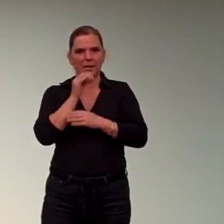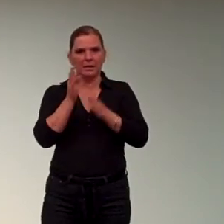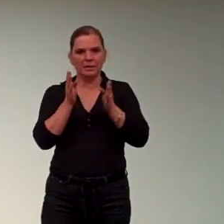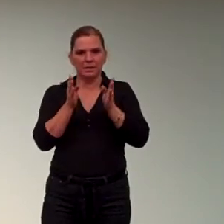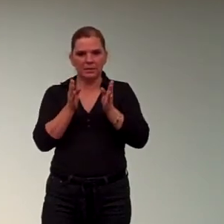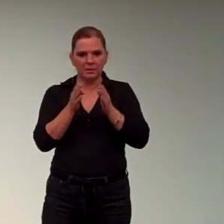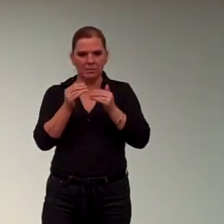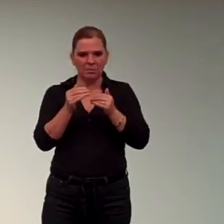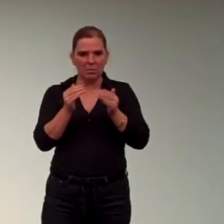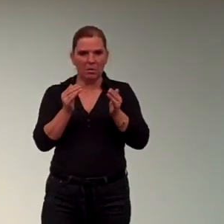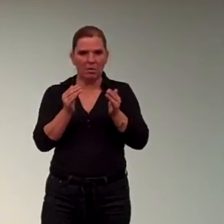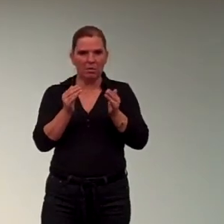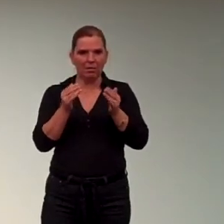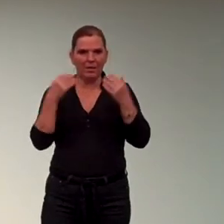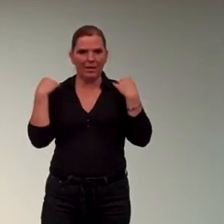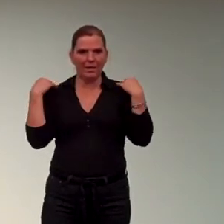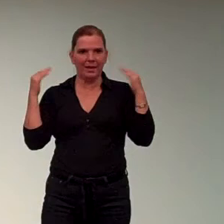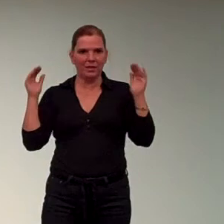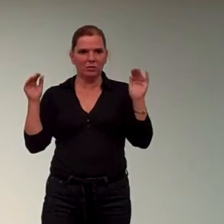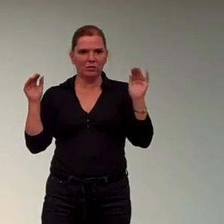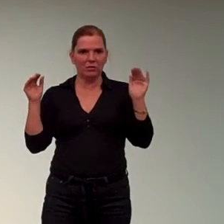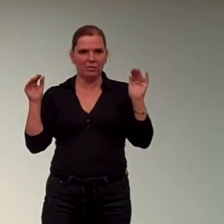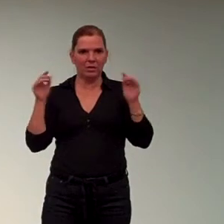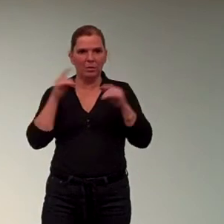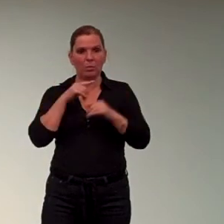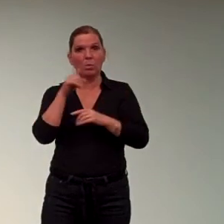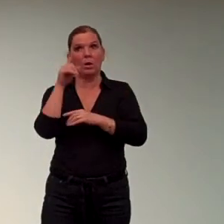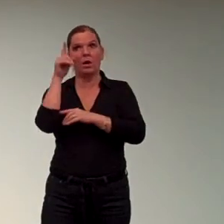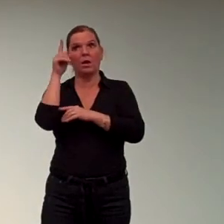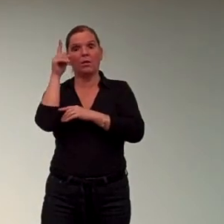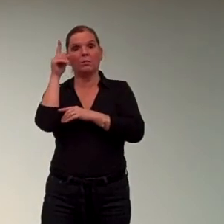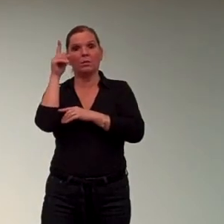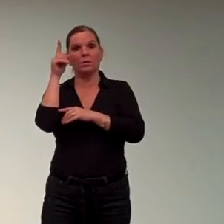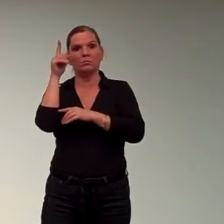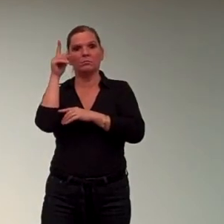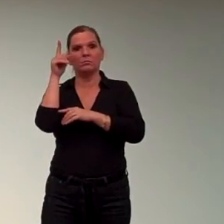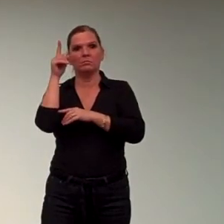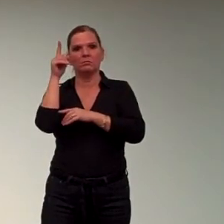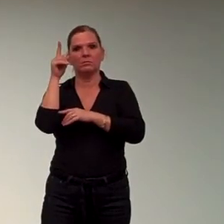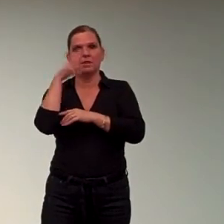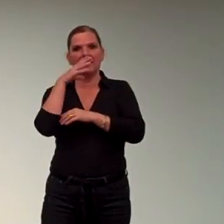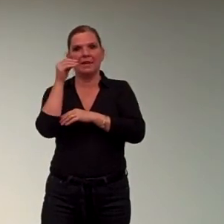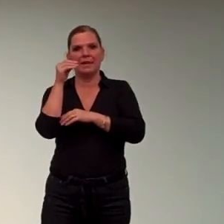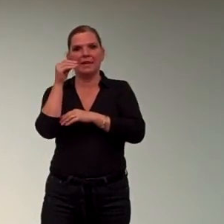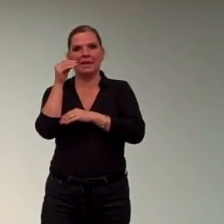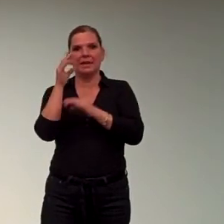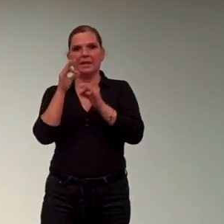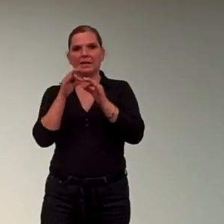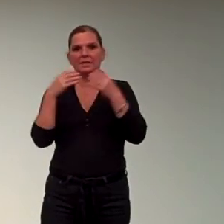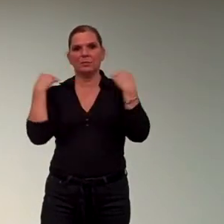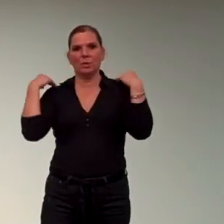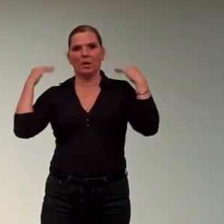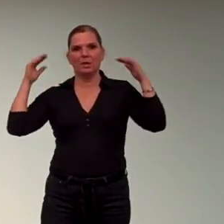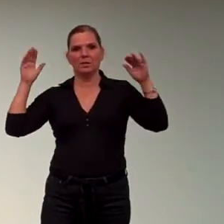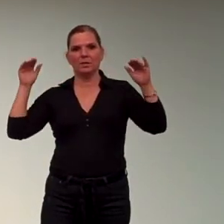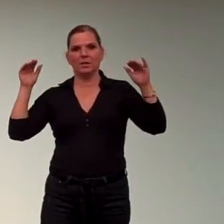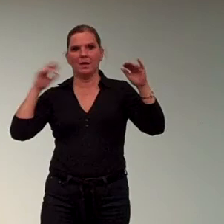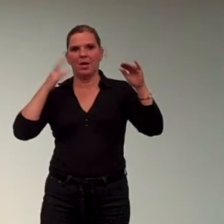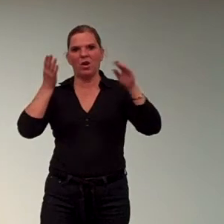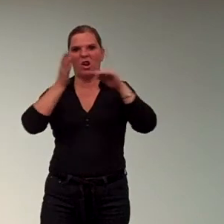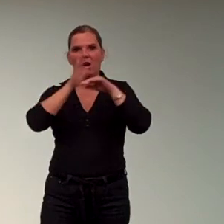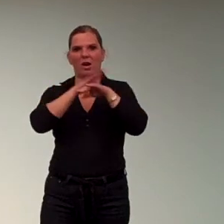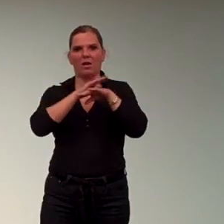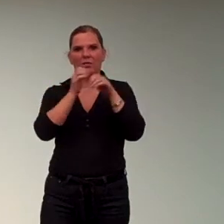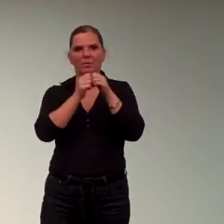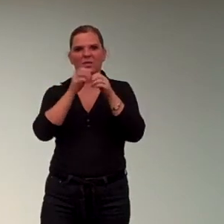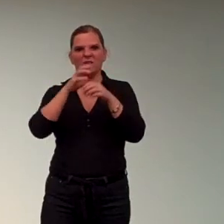small broken figure of an angel pointing upward from the mantel. And even its wings are covered